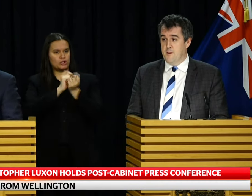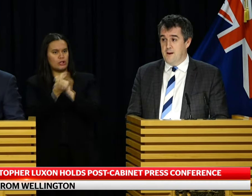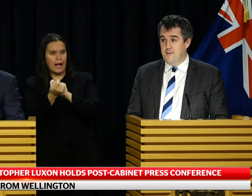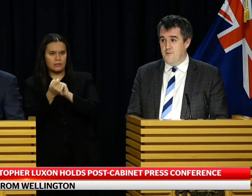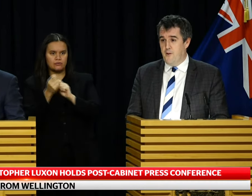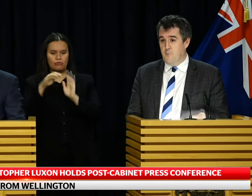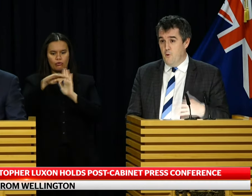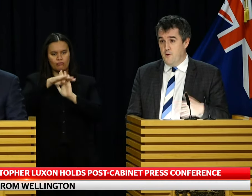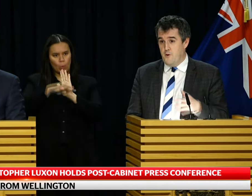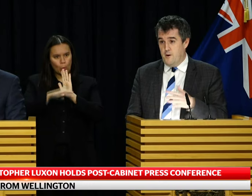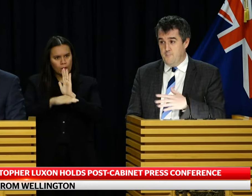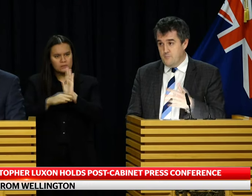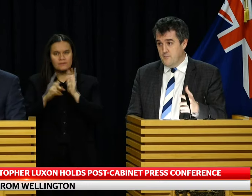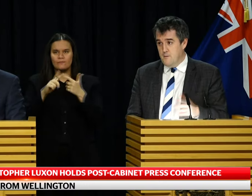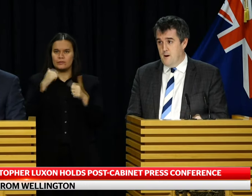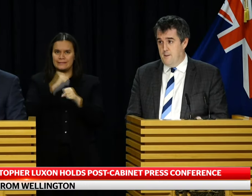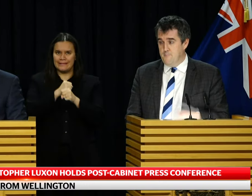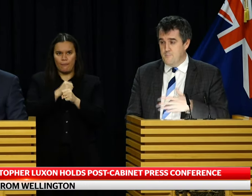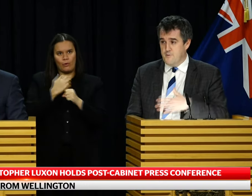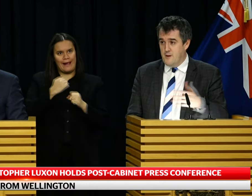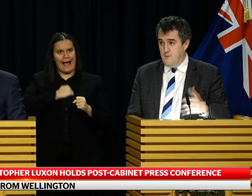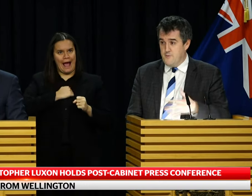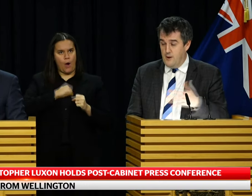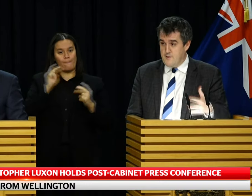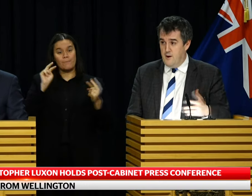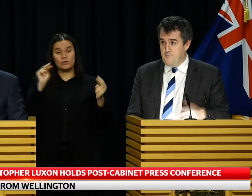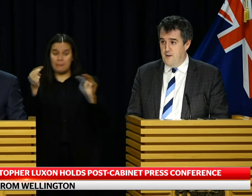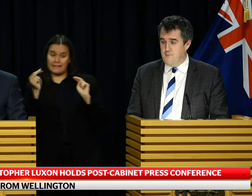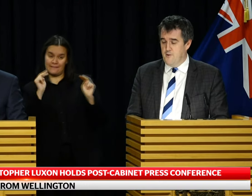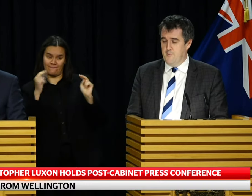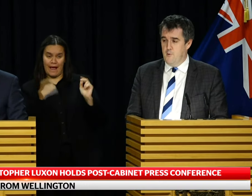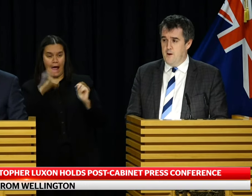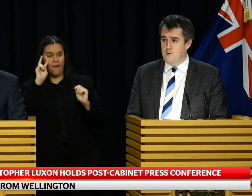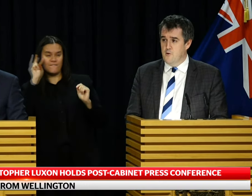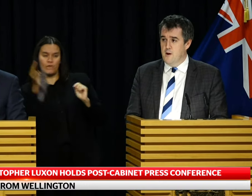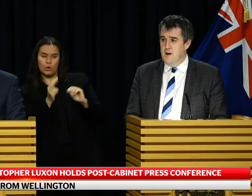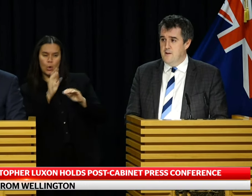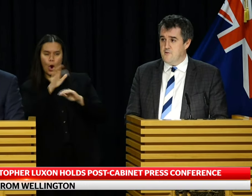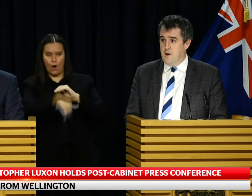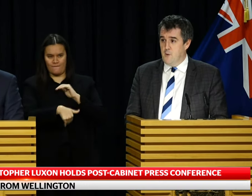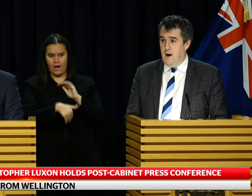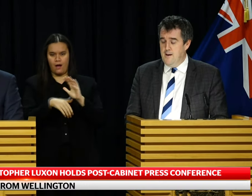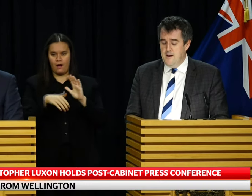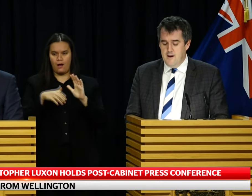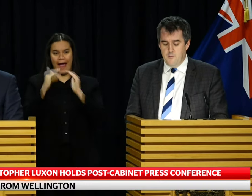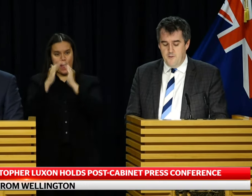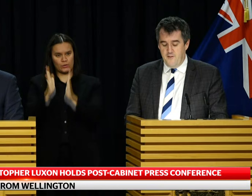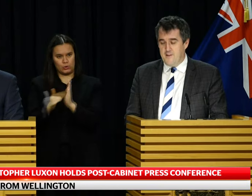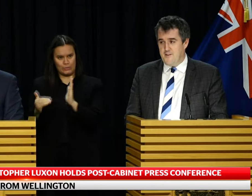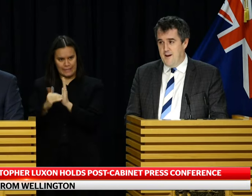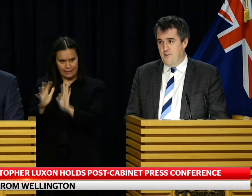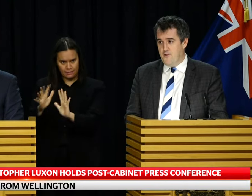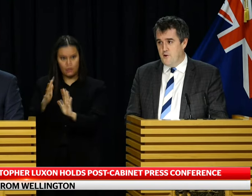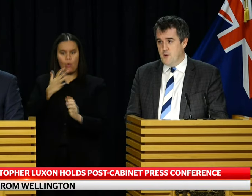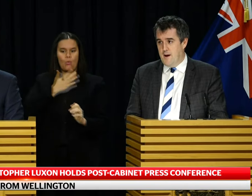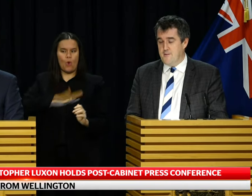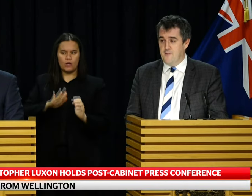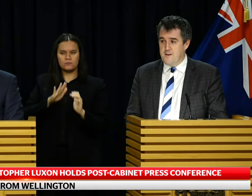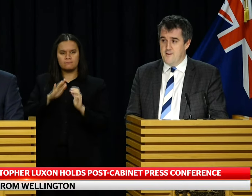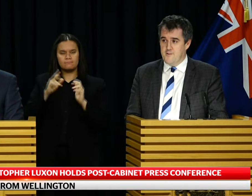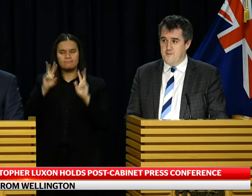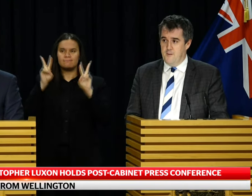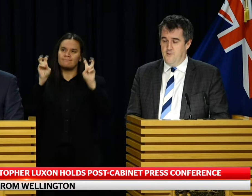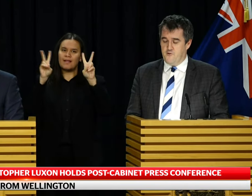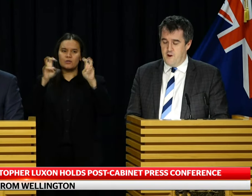social investment lens. That work is on a slower time frame. It's not something we can do straight away. It would be fair to say that the social